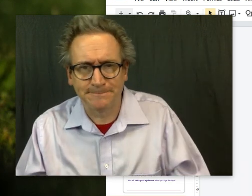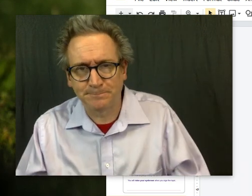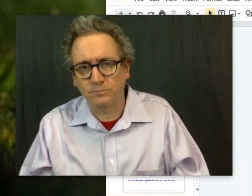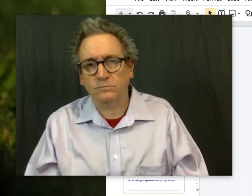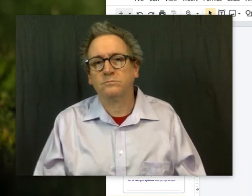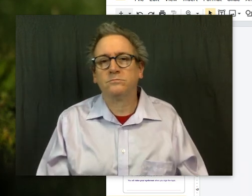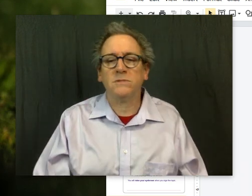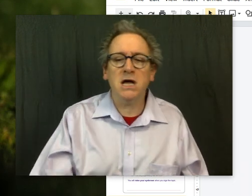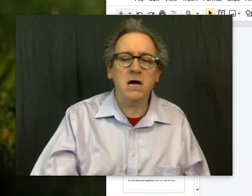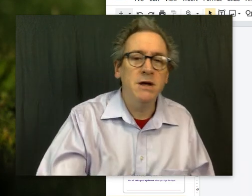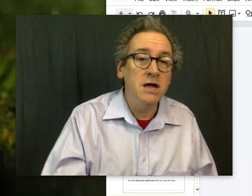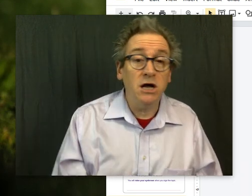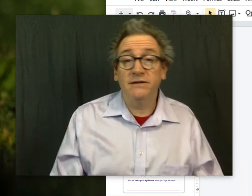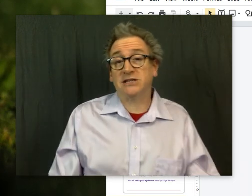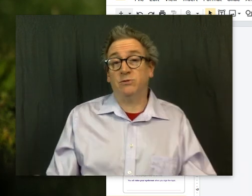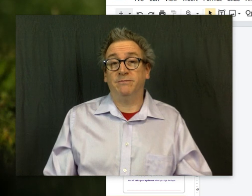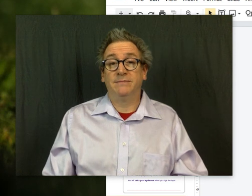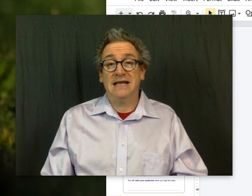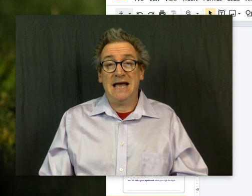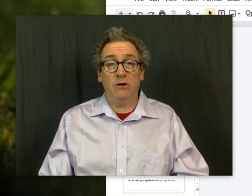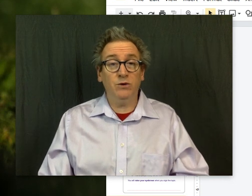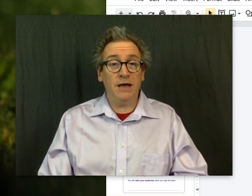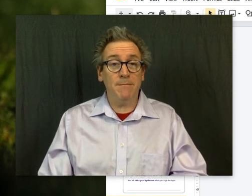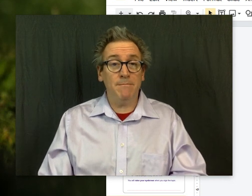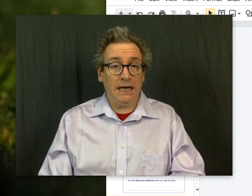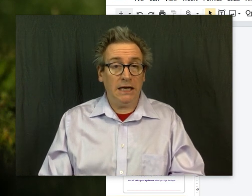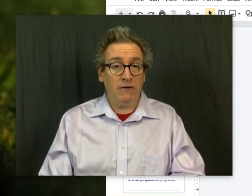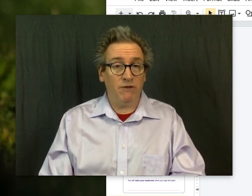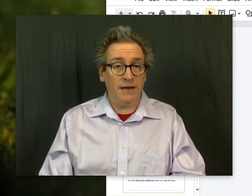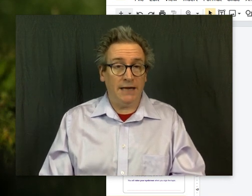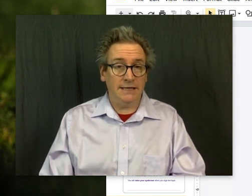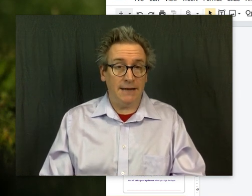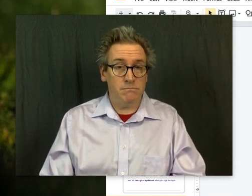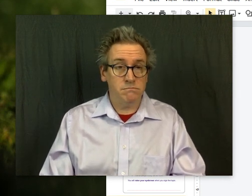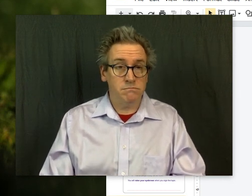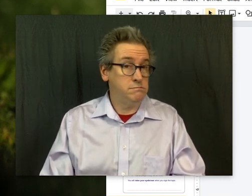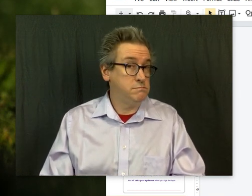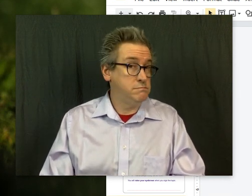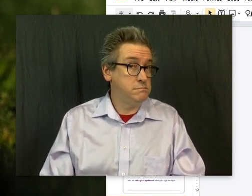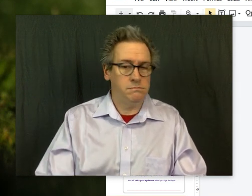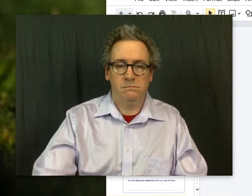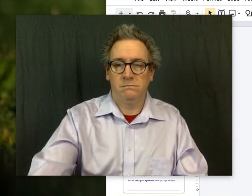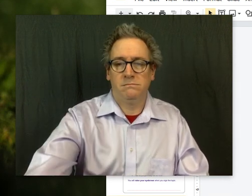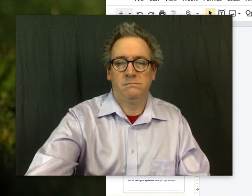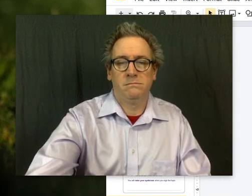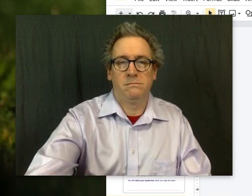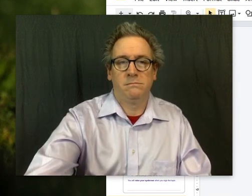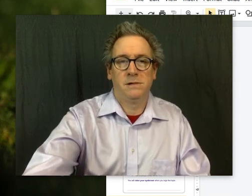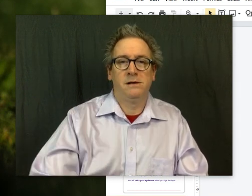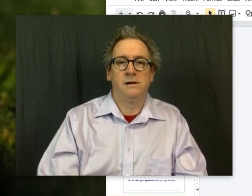confusing. Next one. How do you get money from an ATM?